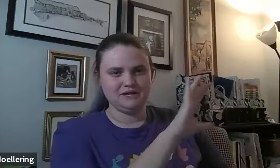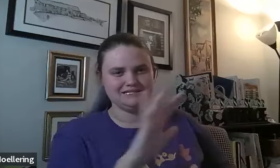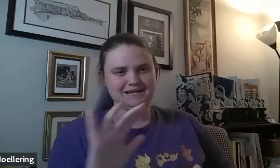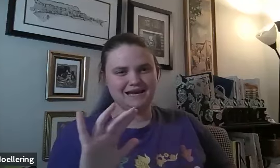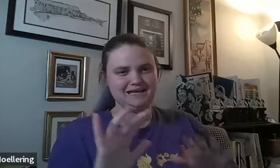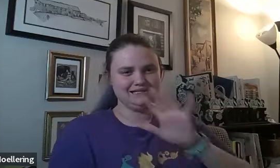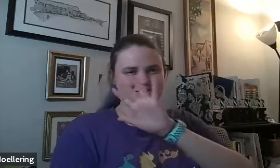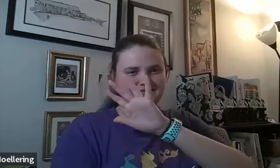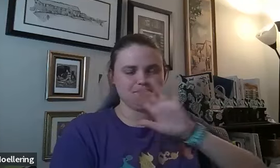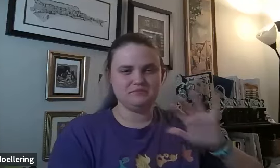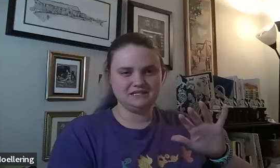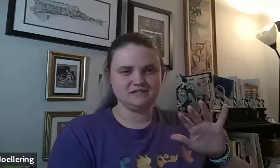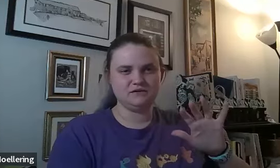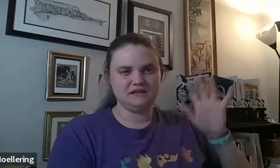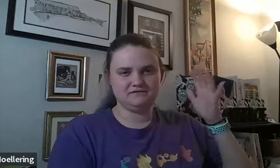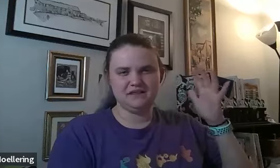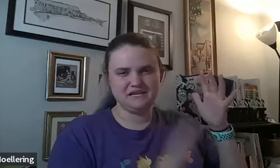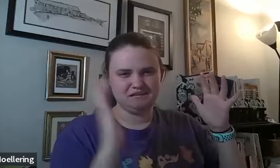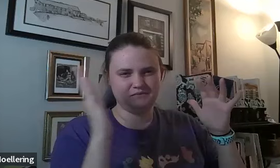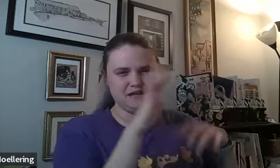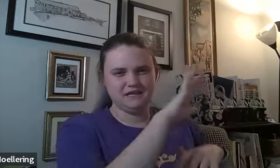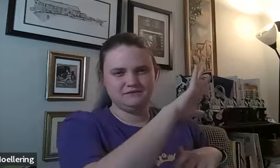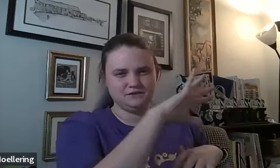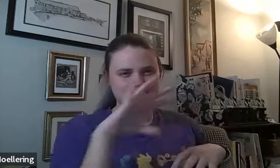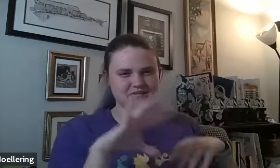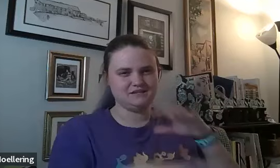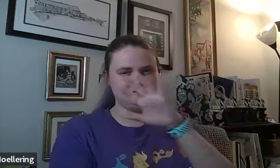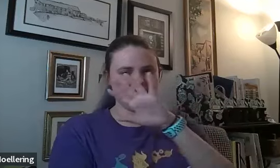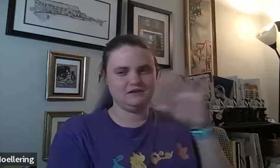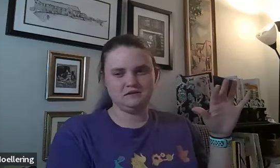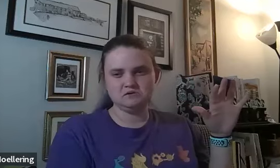it's not a big deal, if left-handed, right-handed versus that sort of thing.